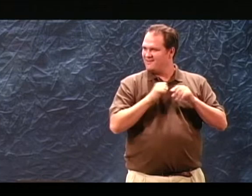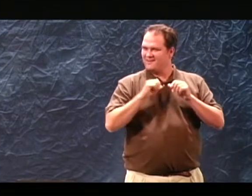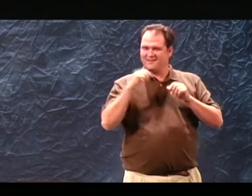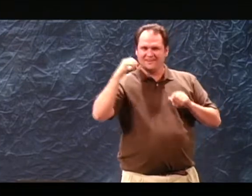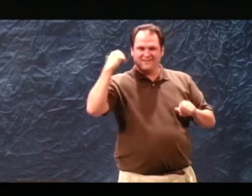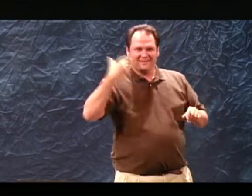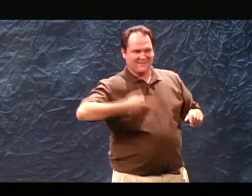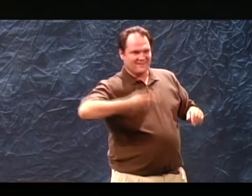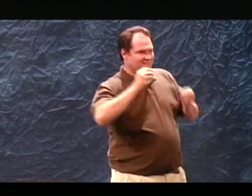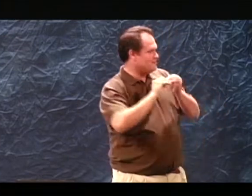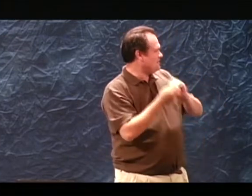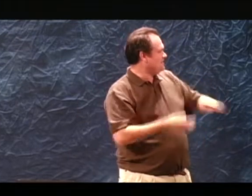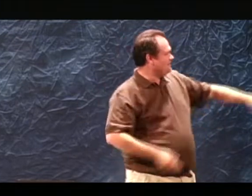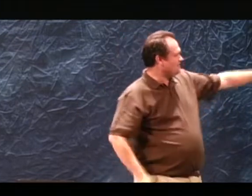times in a day